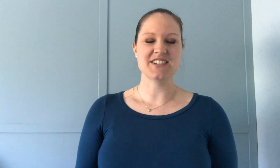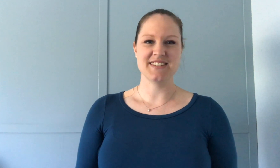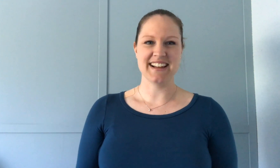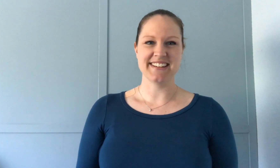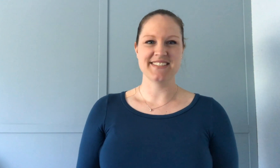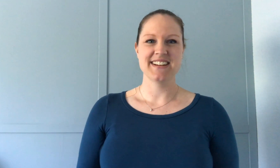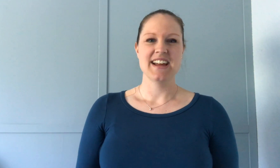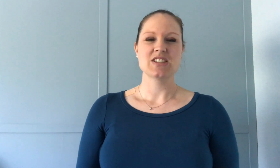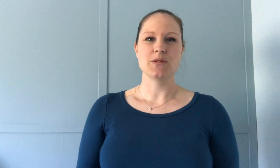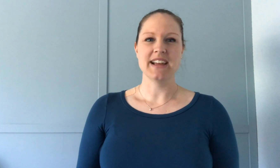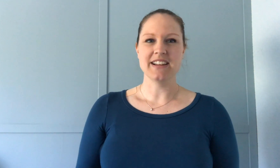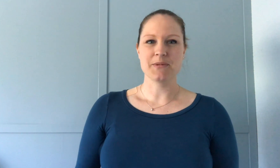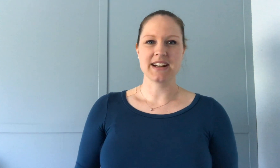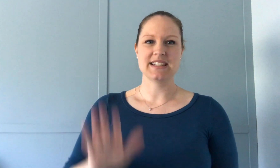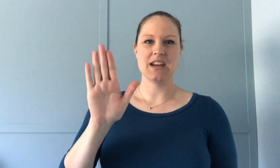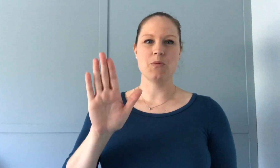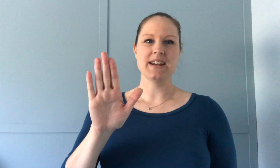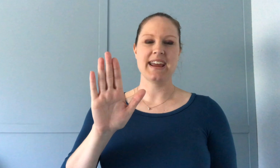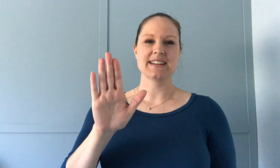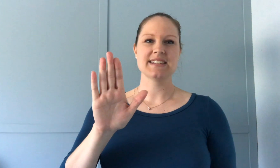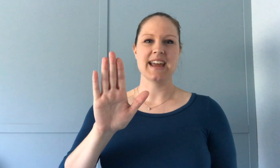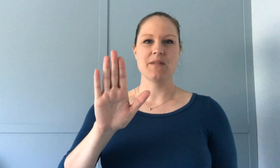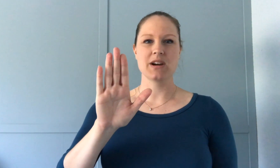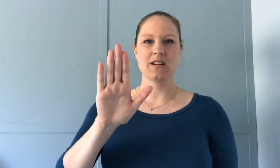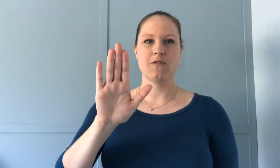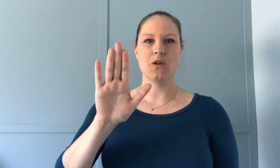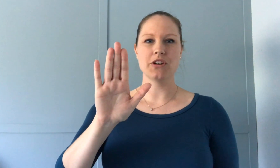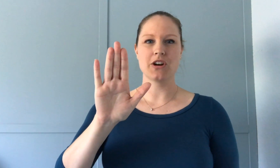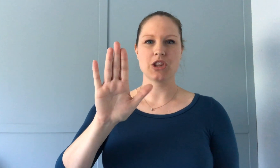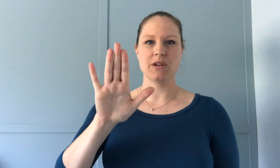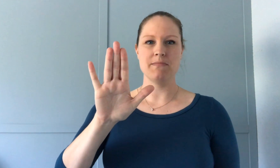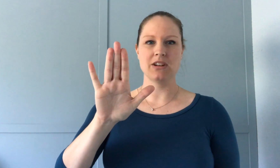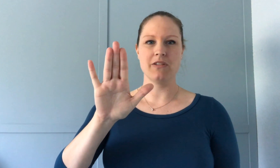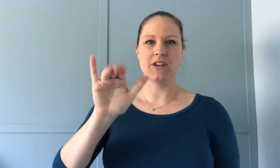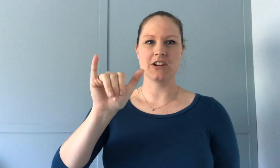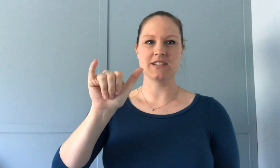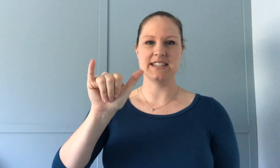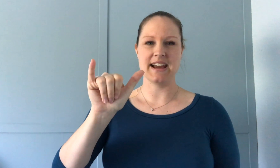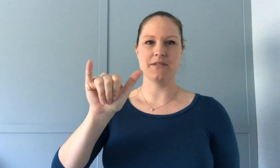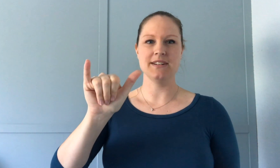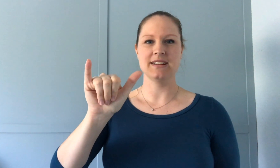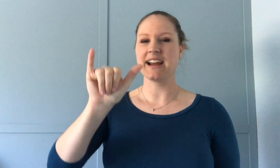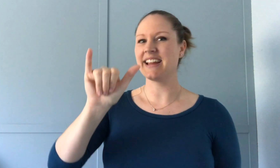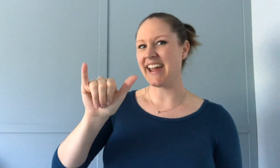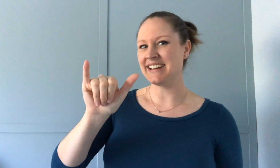do yellow. So yellow, we're going to take one hand and we're going to fold our three middle fingers down, kind of like a hang